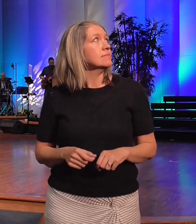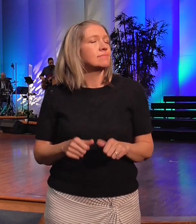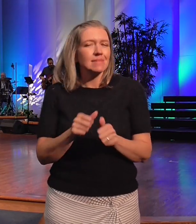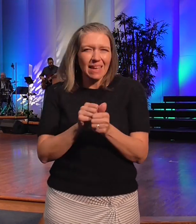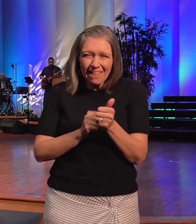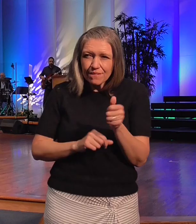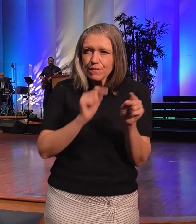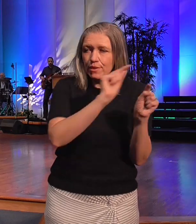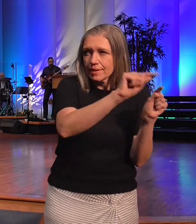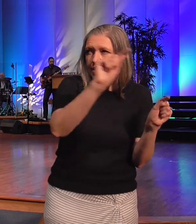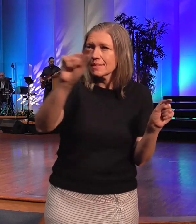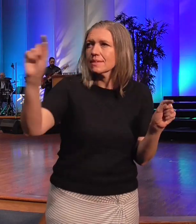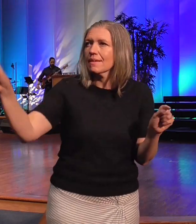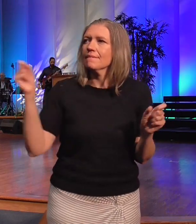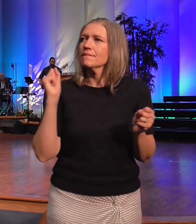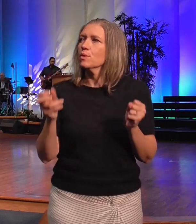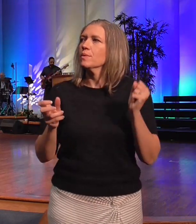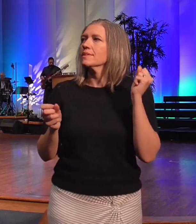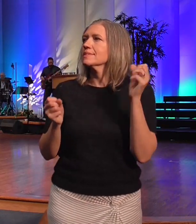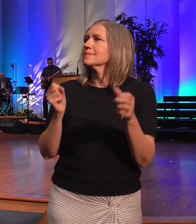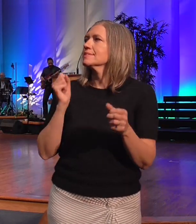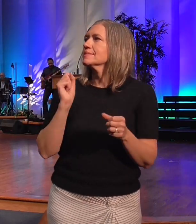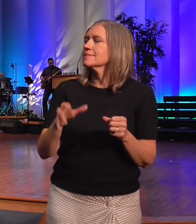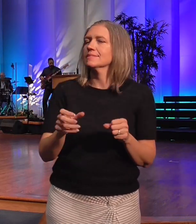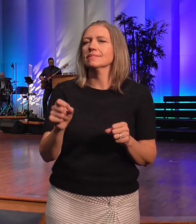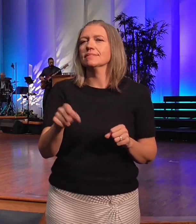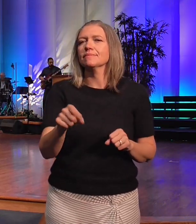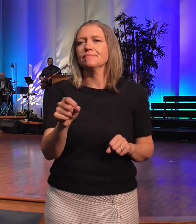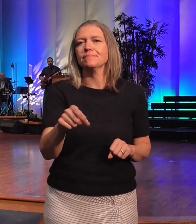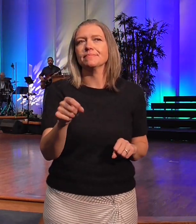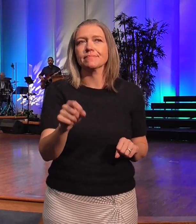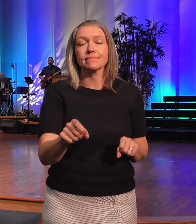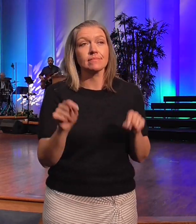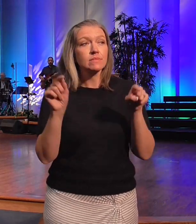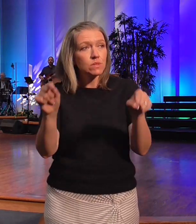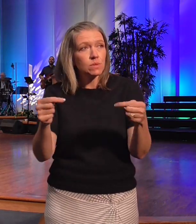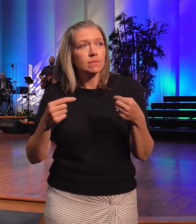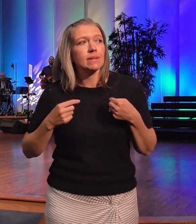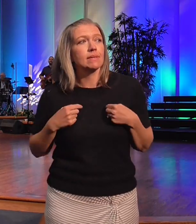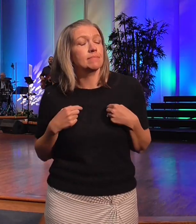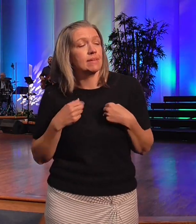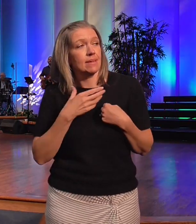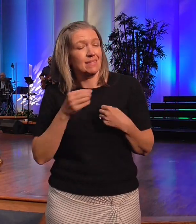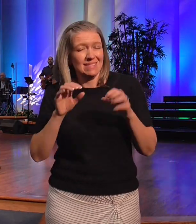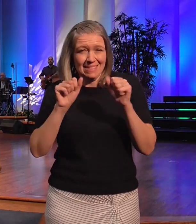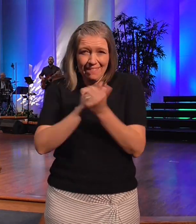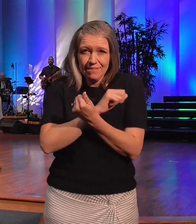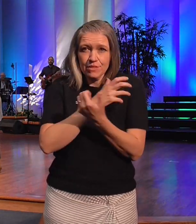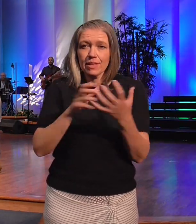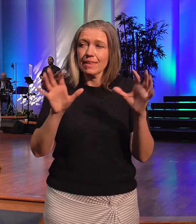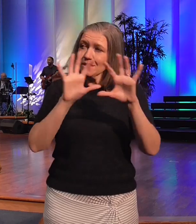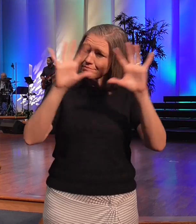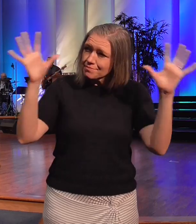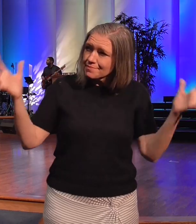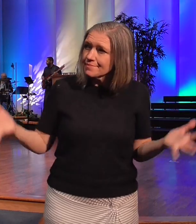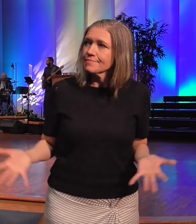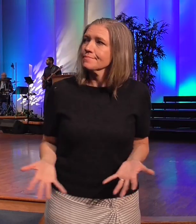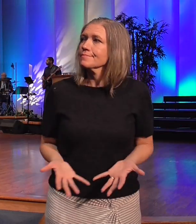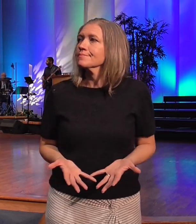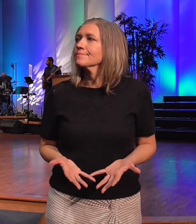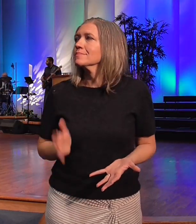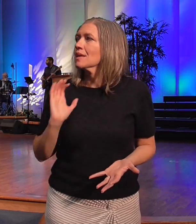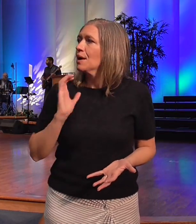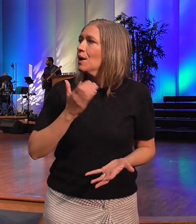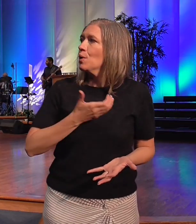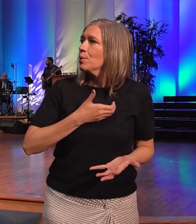single voice, yeah, yeah. It's you and me and everything in between.